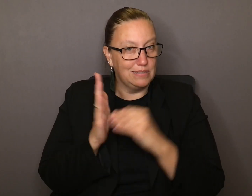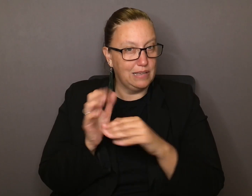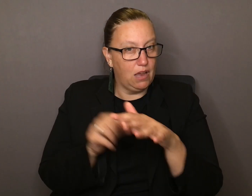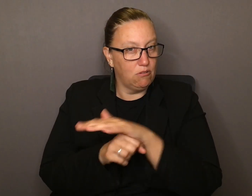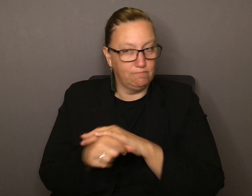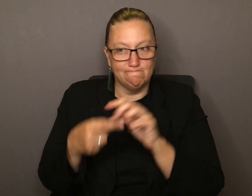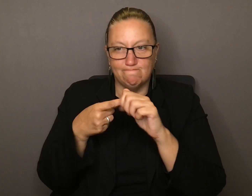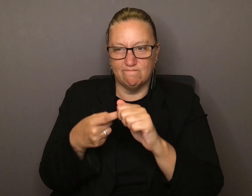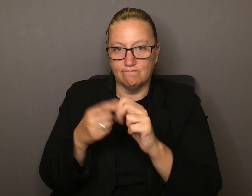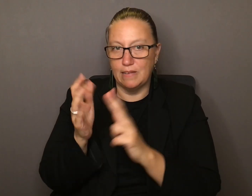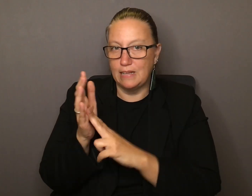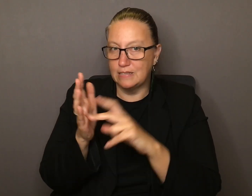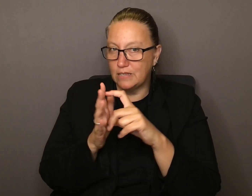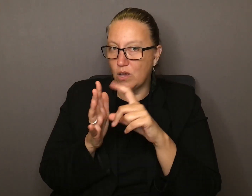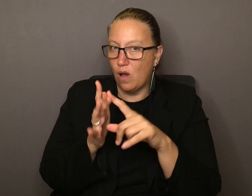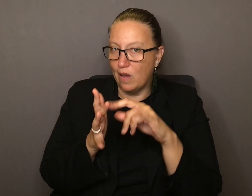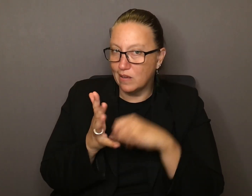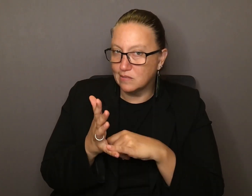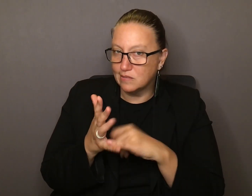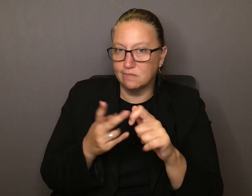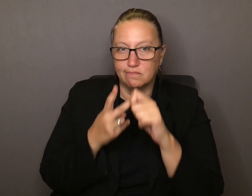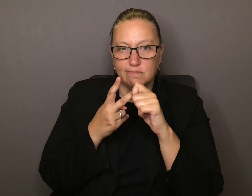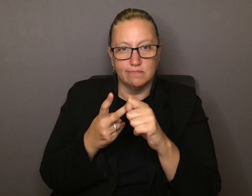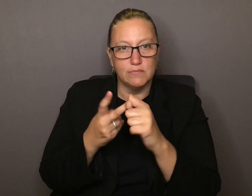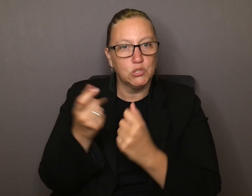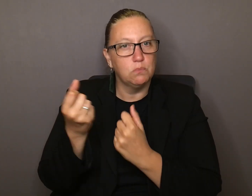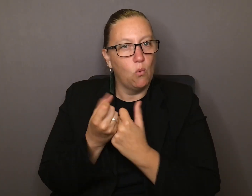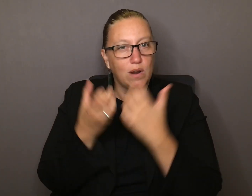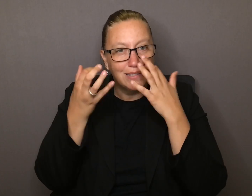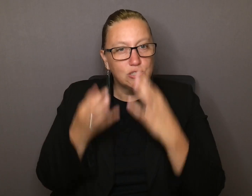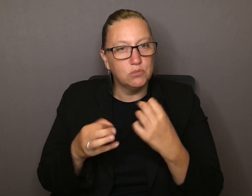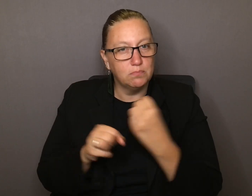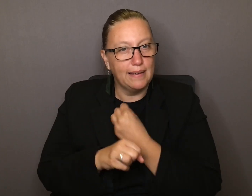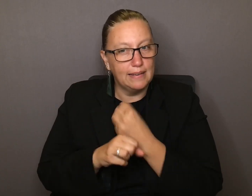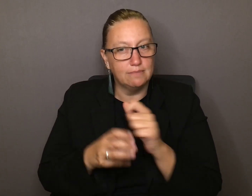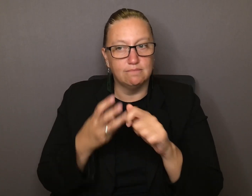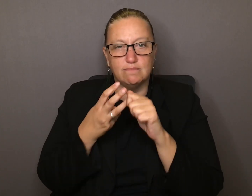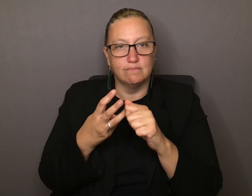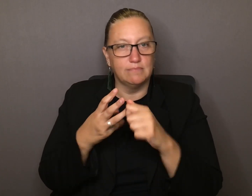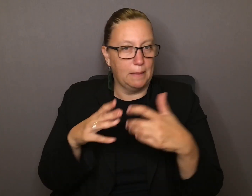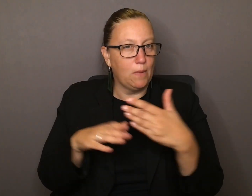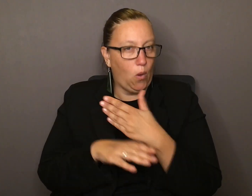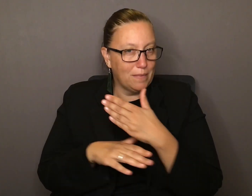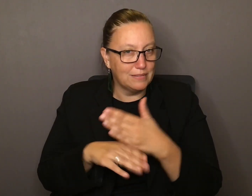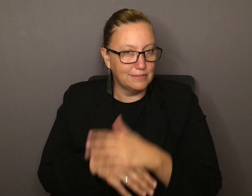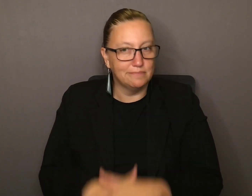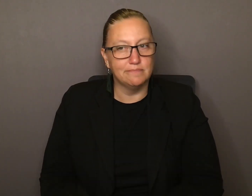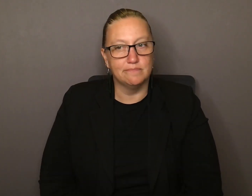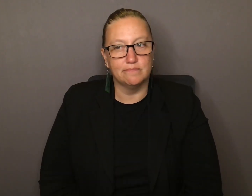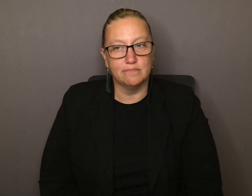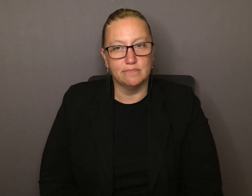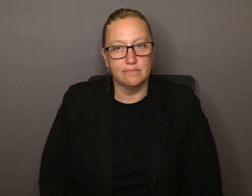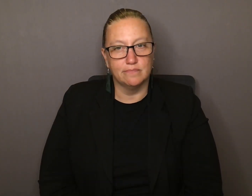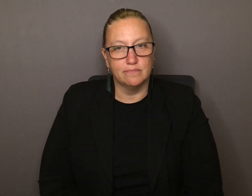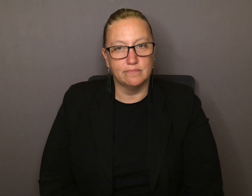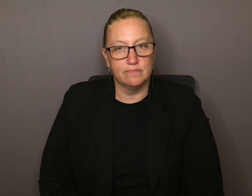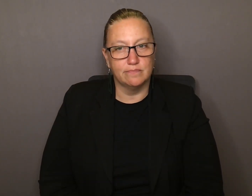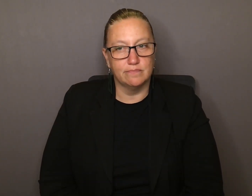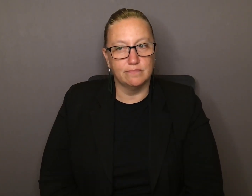Scheme, supported decision making, and employment. We have been around for more than